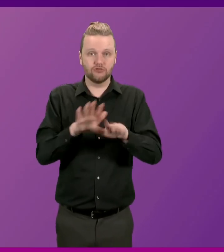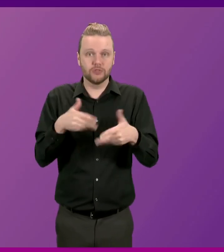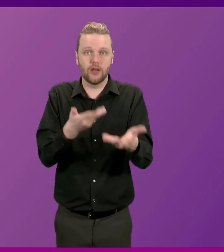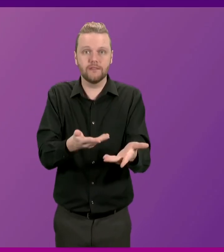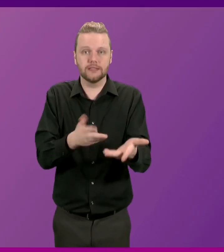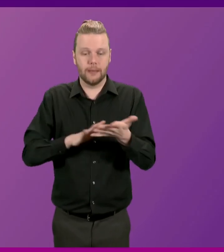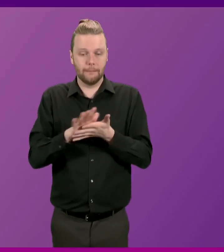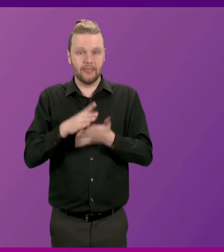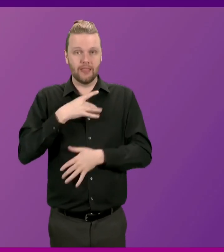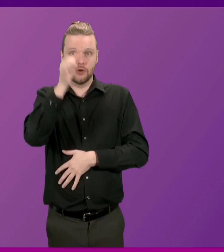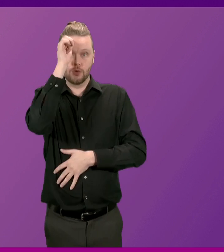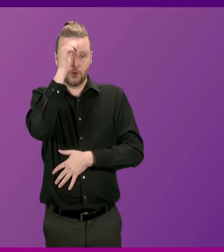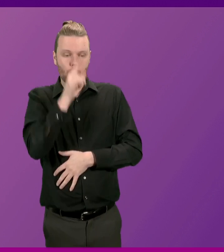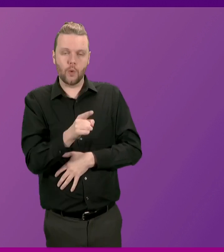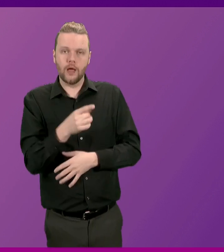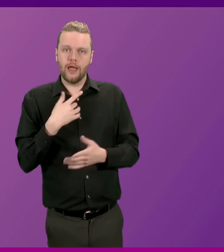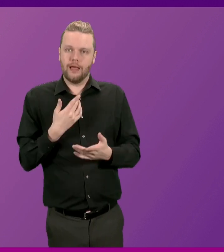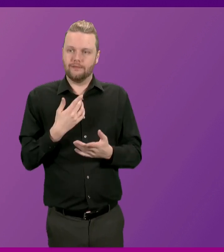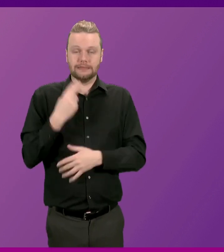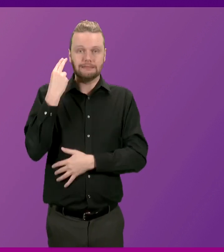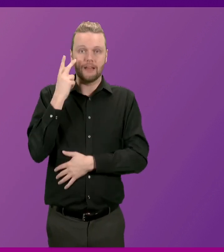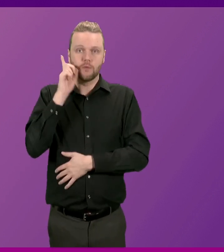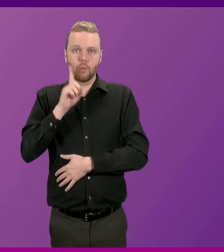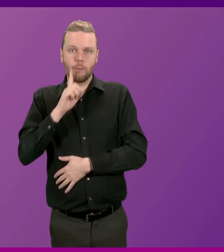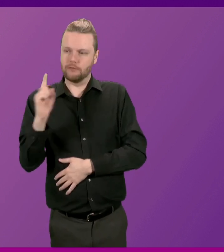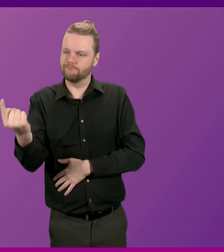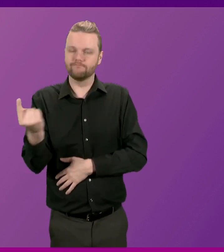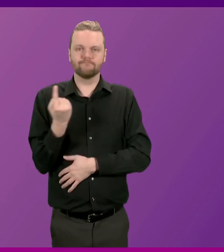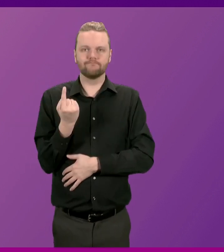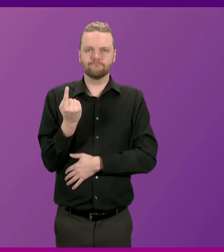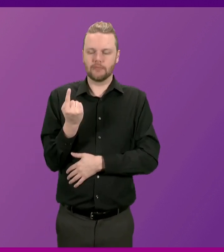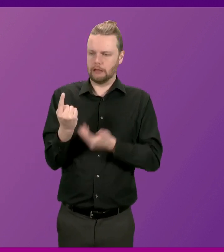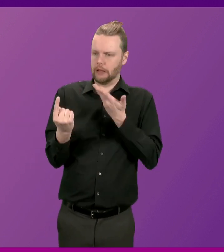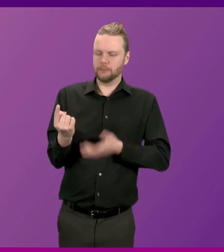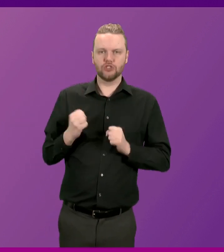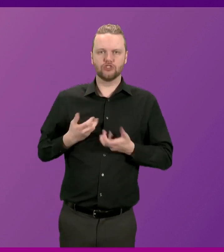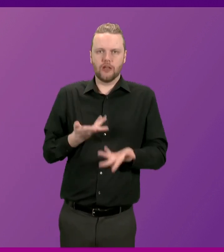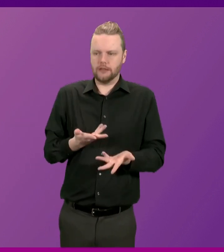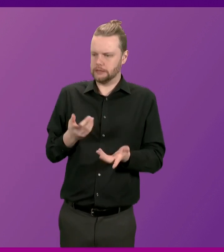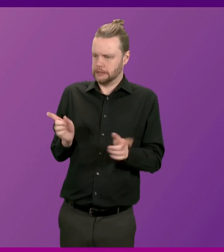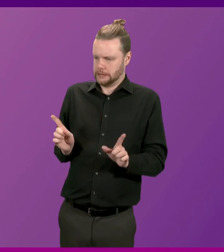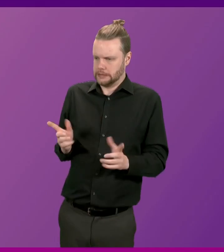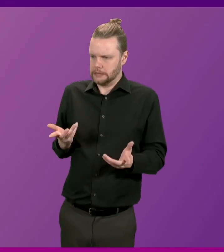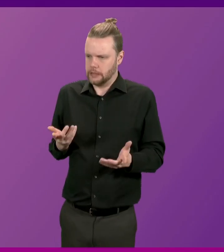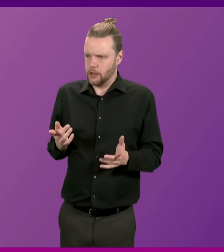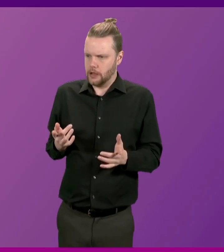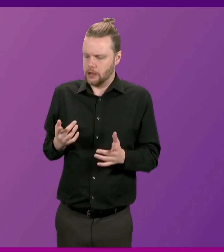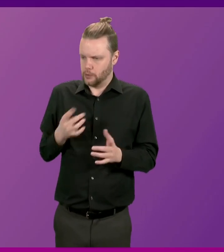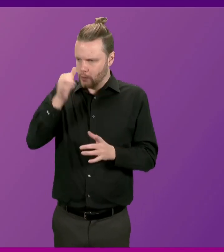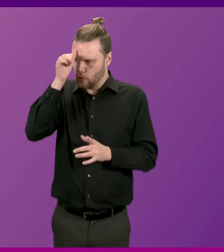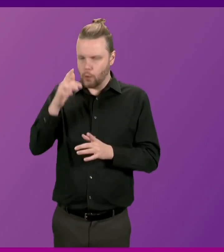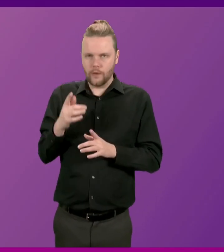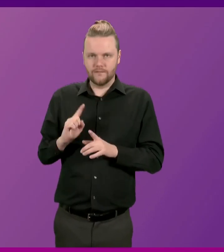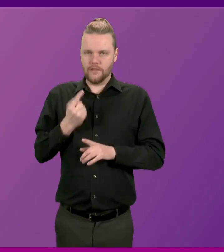they understand, okay, what to do when a deaf woman first presents, how to at least have some